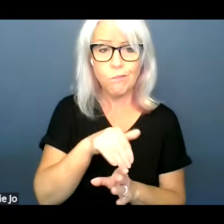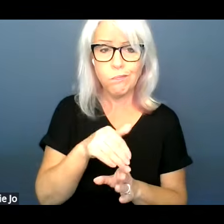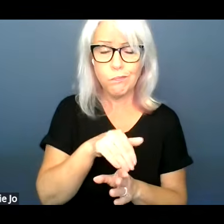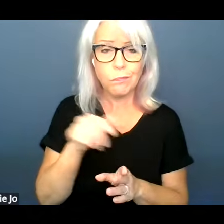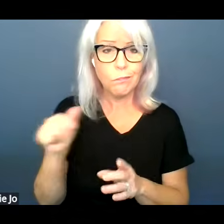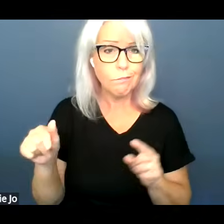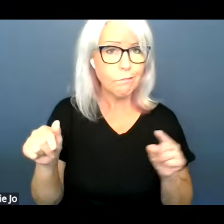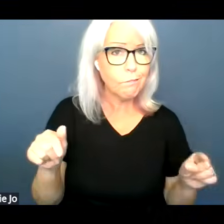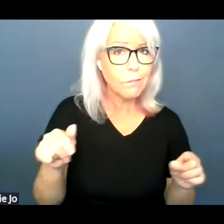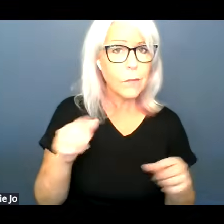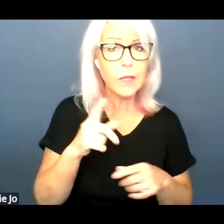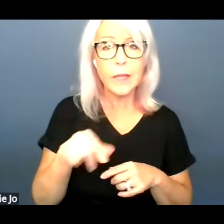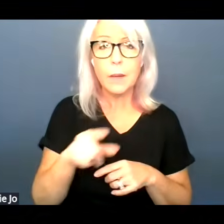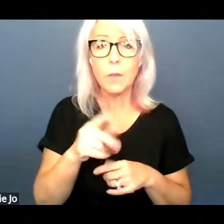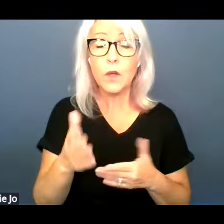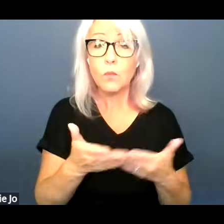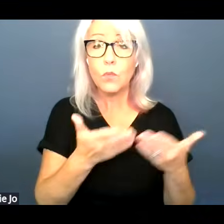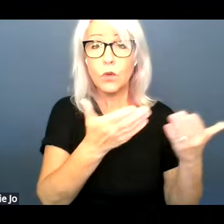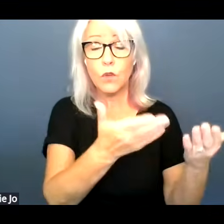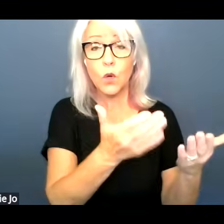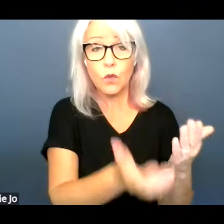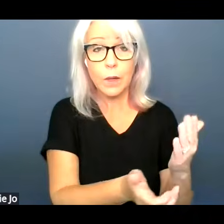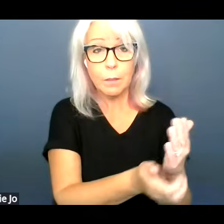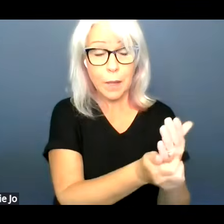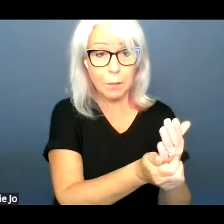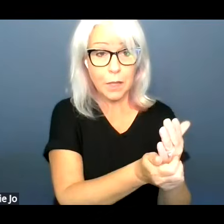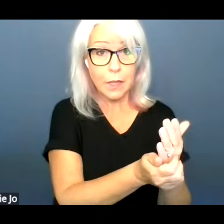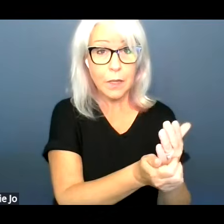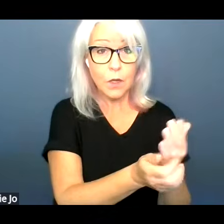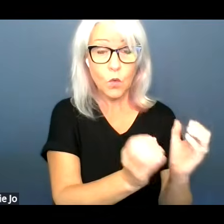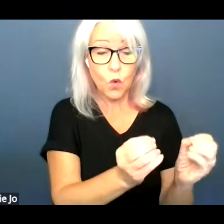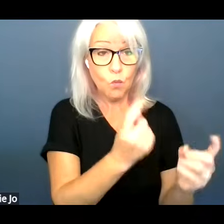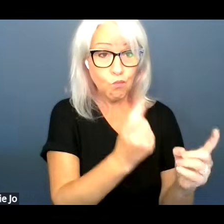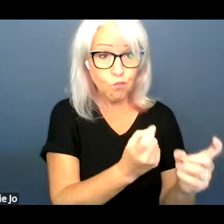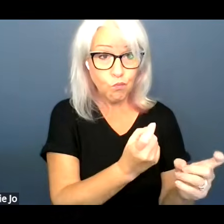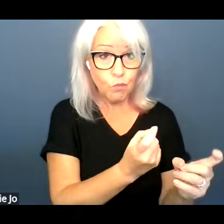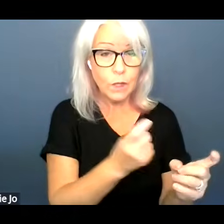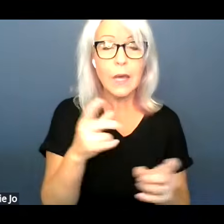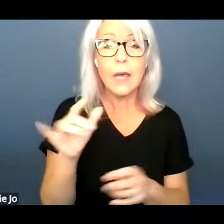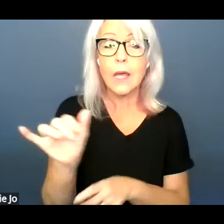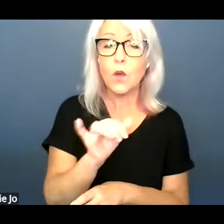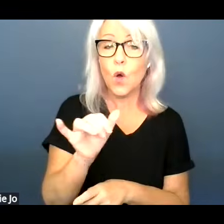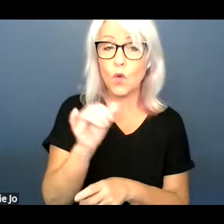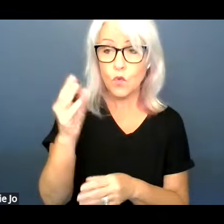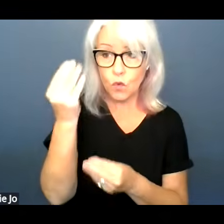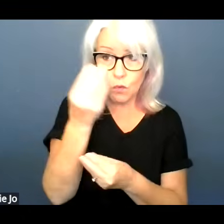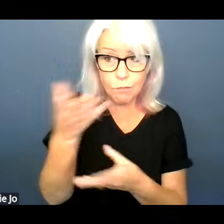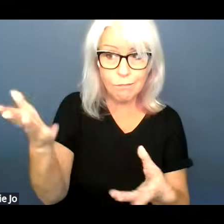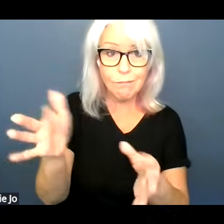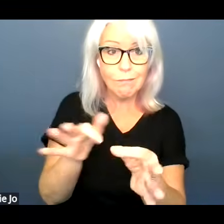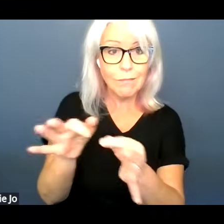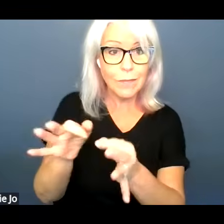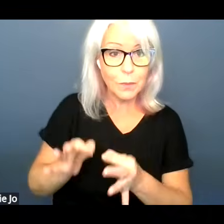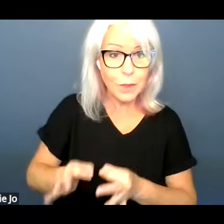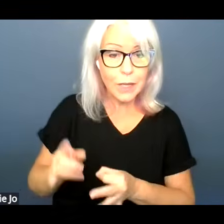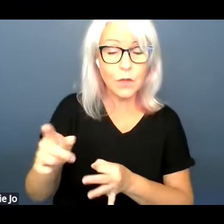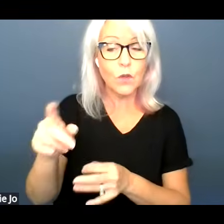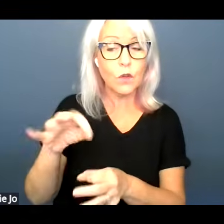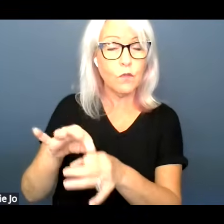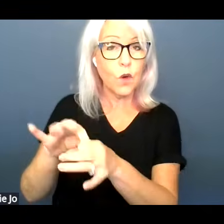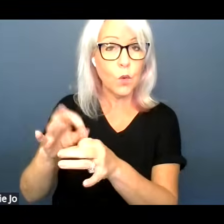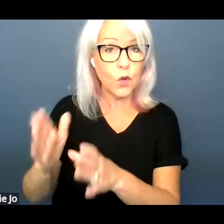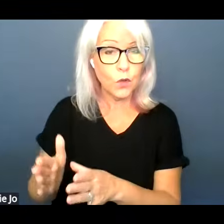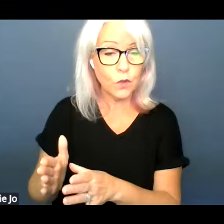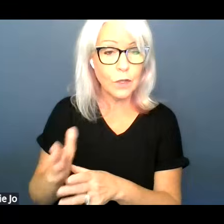proposed amendment or question. They must apprise the voters of the subject matter of the proposal or issue, and they must be clearly written